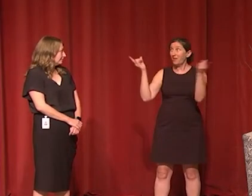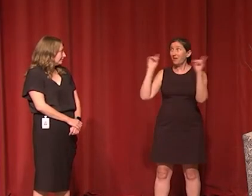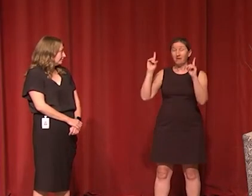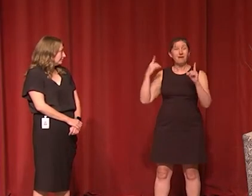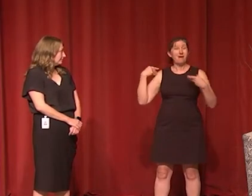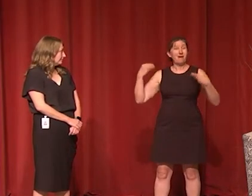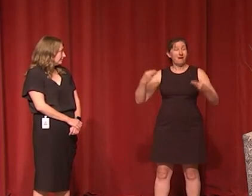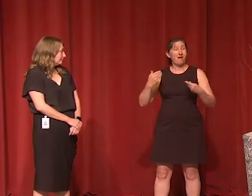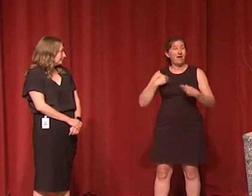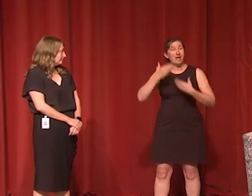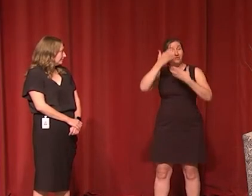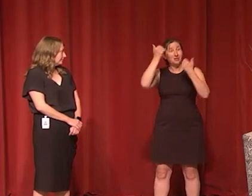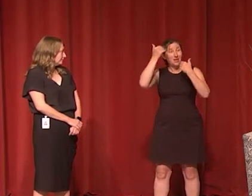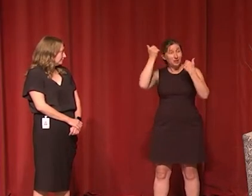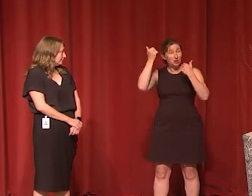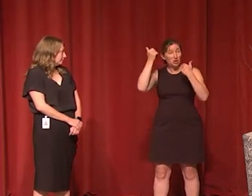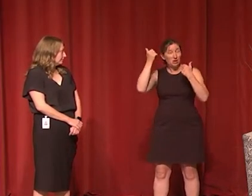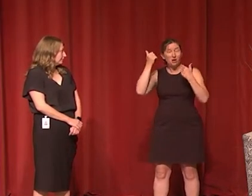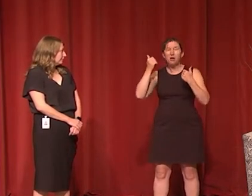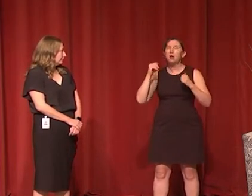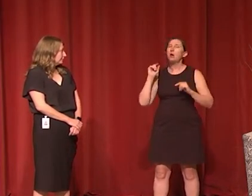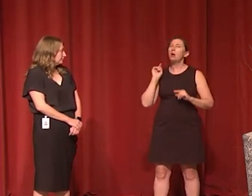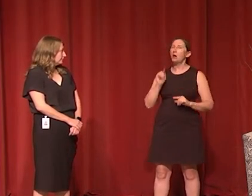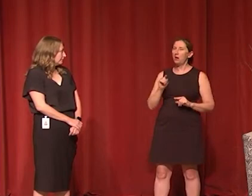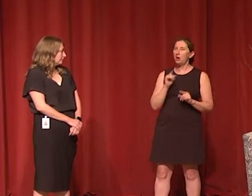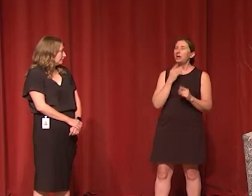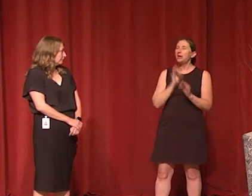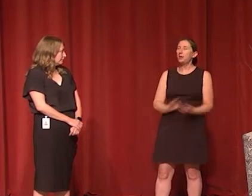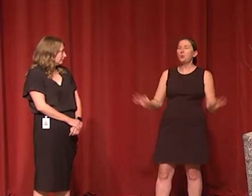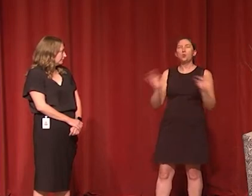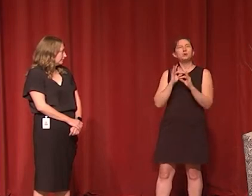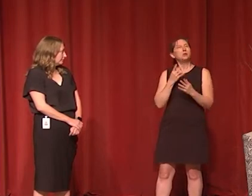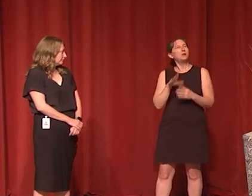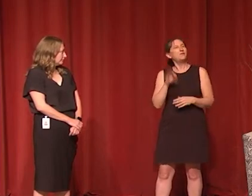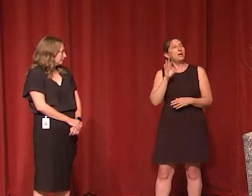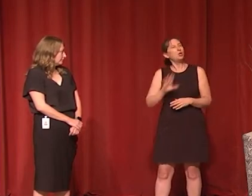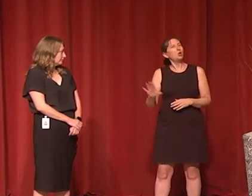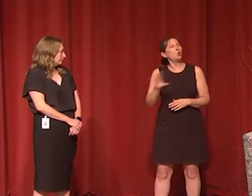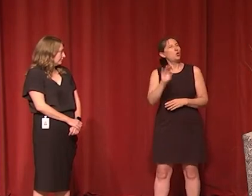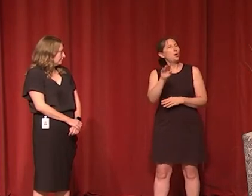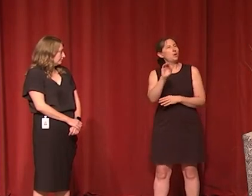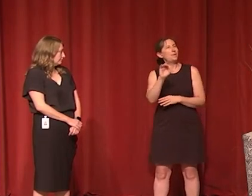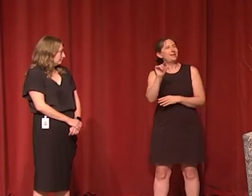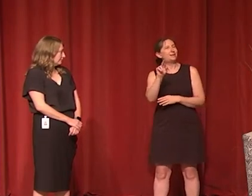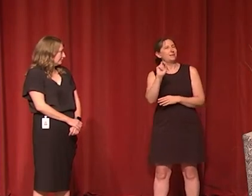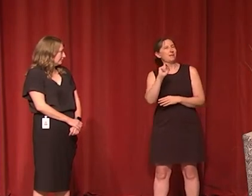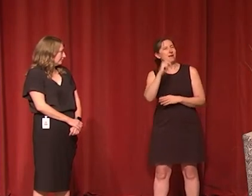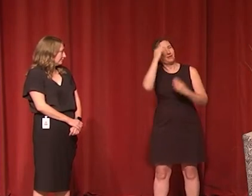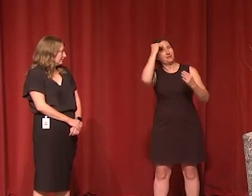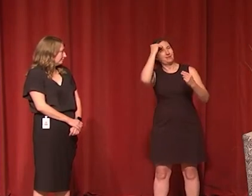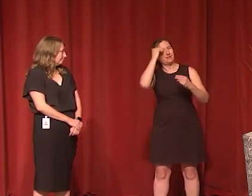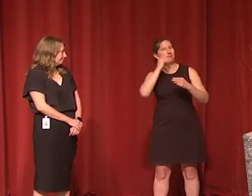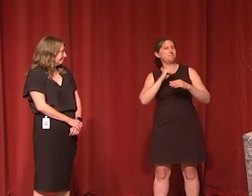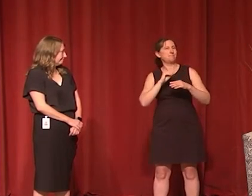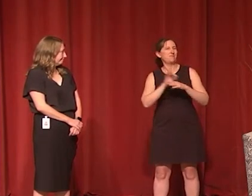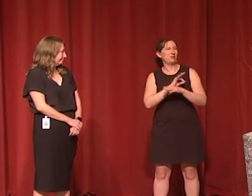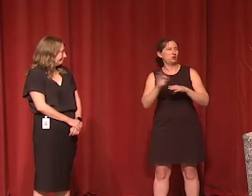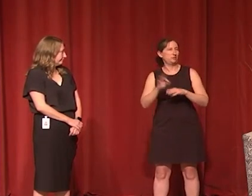anything significant, you at least would have that baseline, so you know where to go from there.